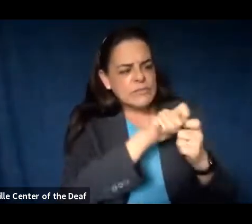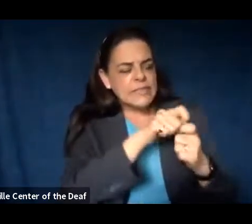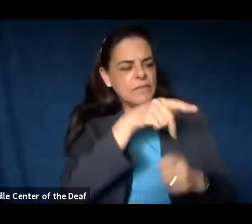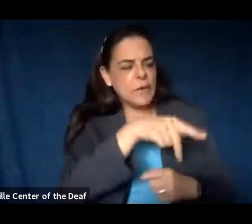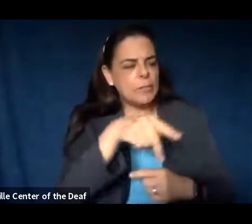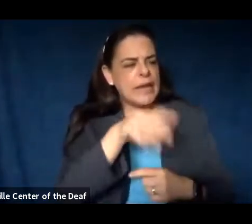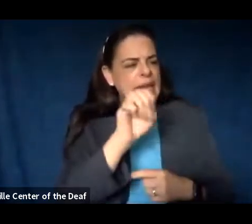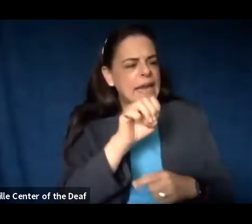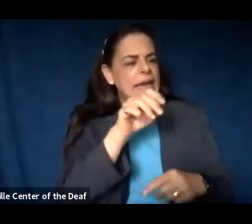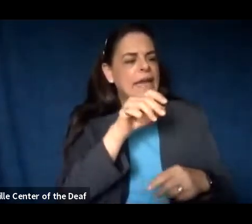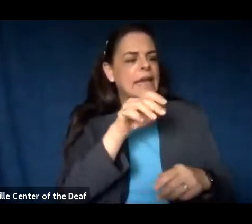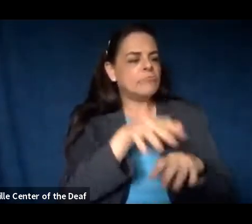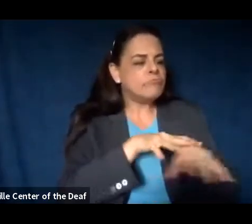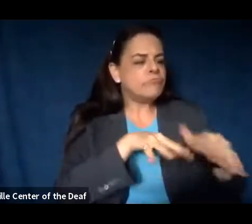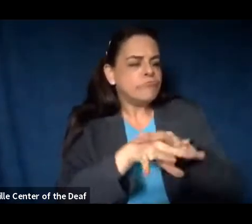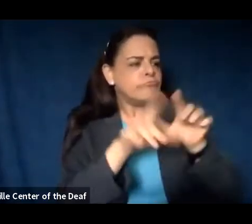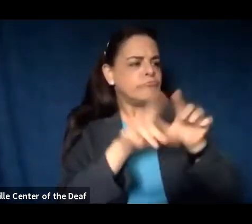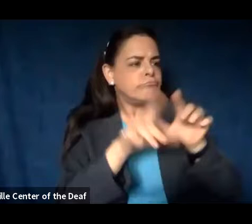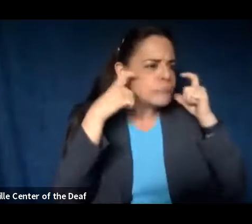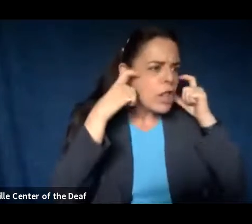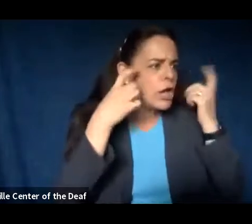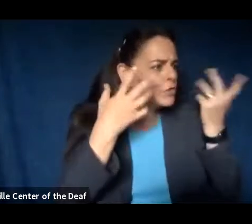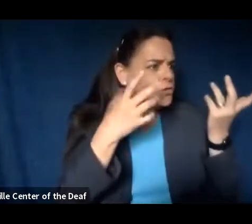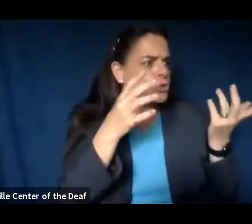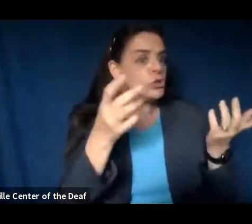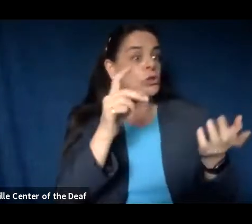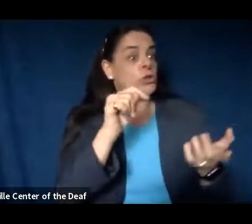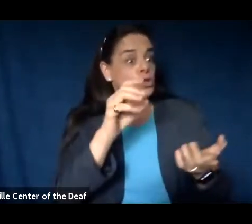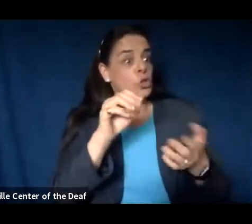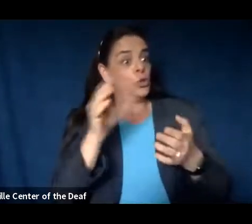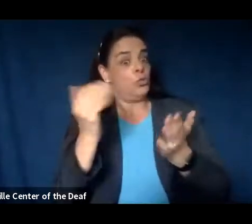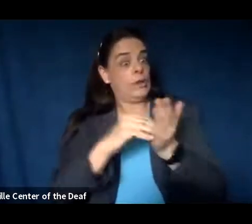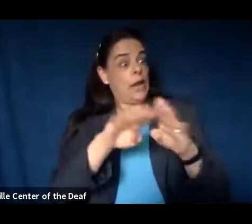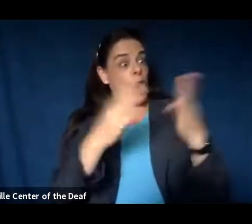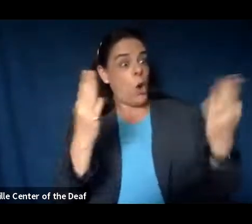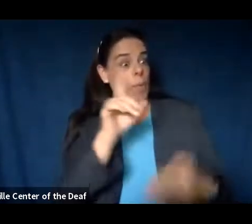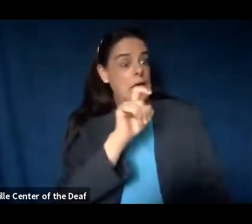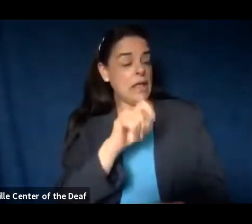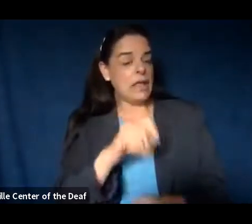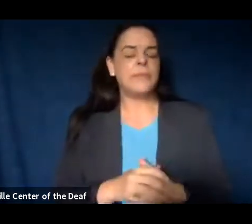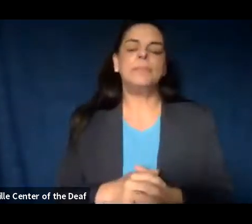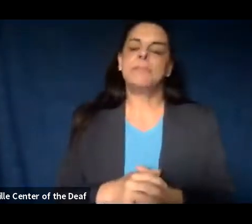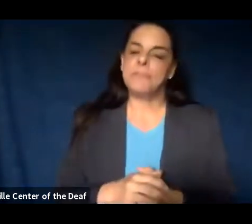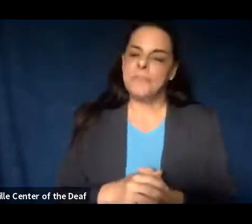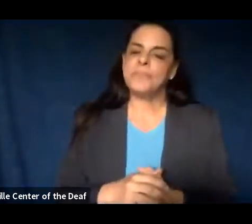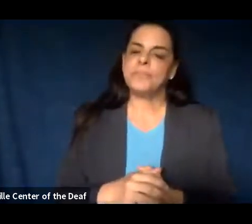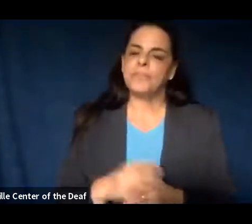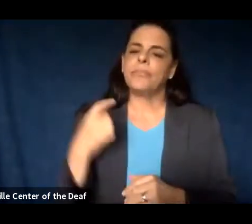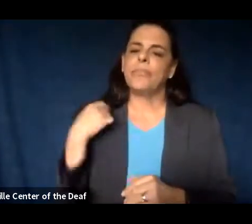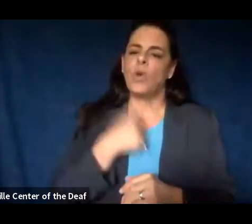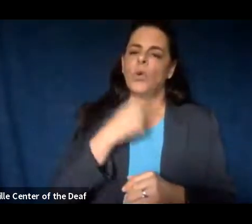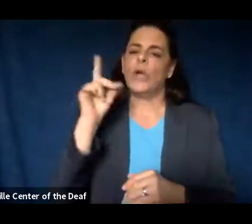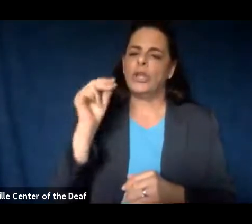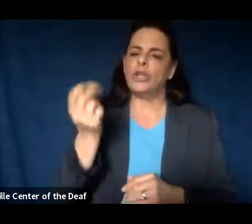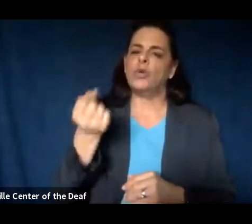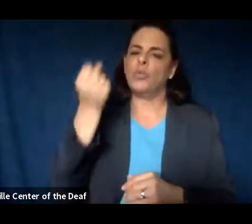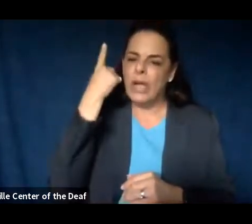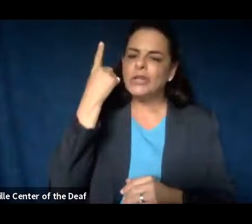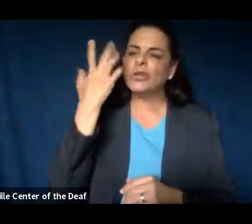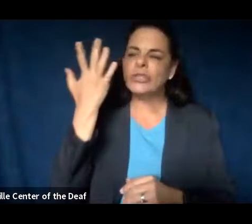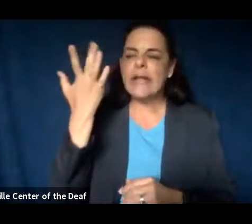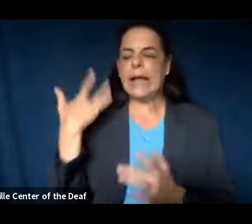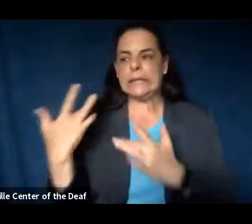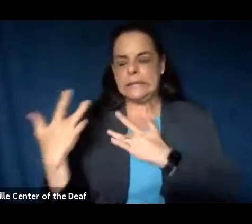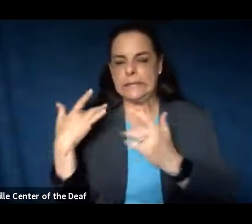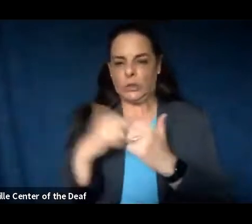to reopen, such as masks or gloves? You know, we understand the concern there, and we know that